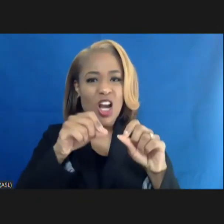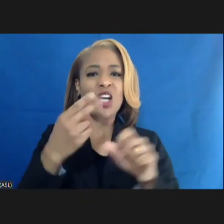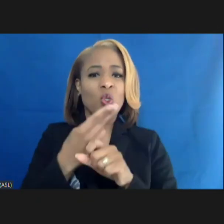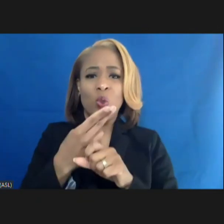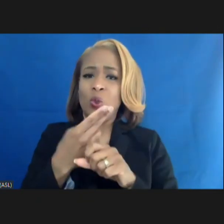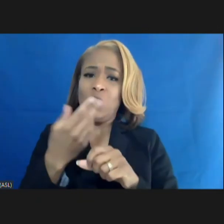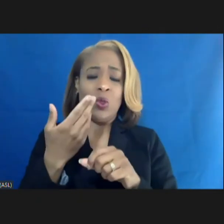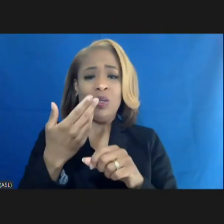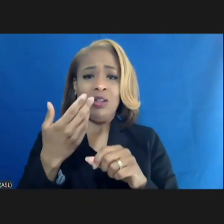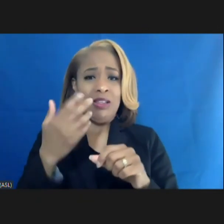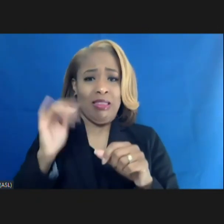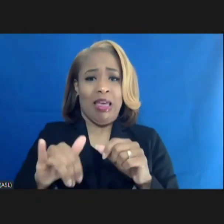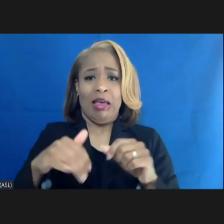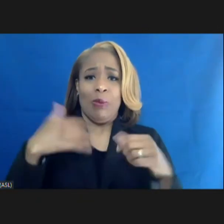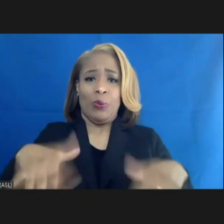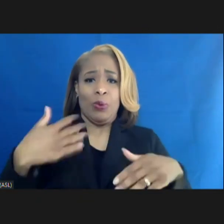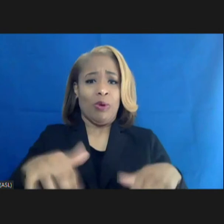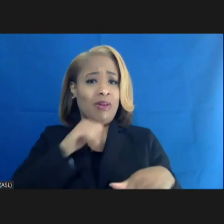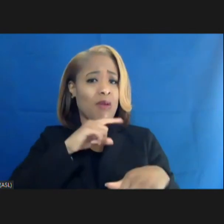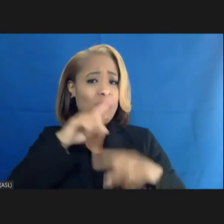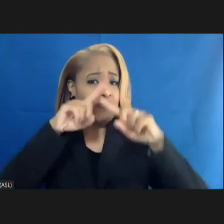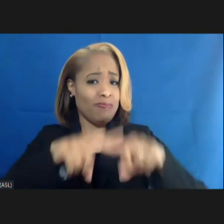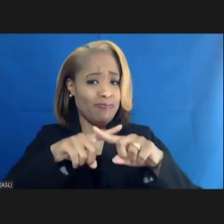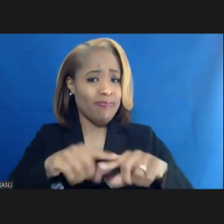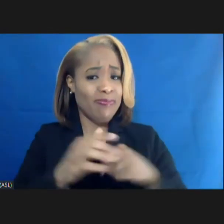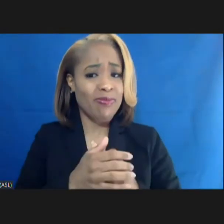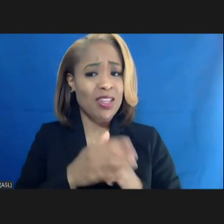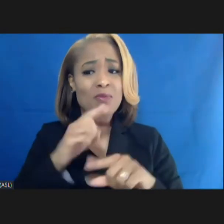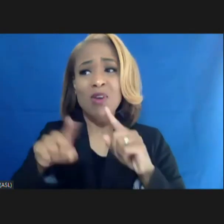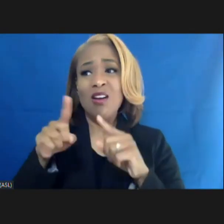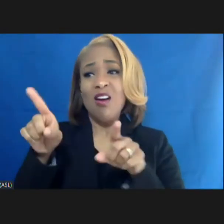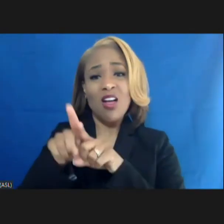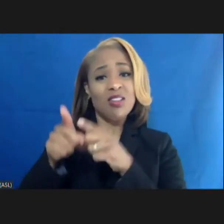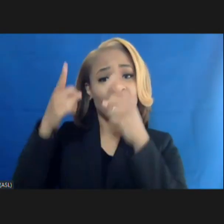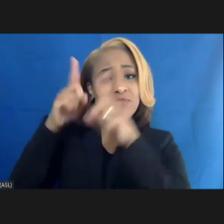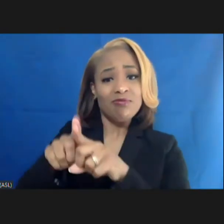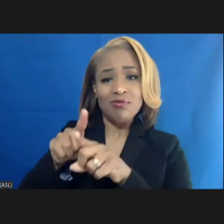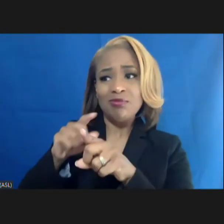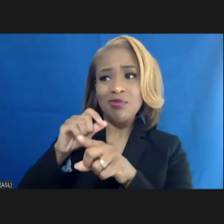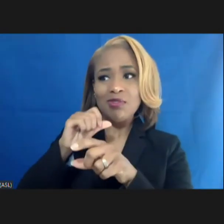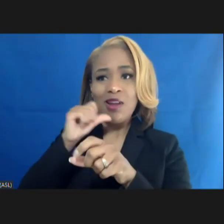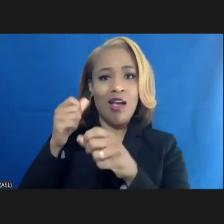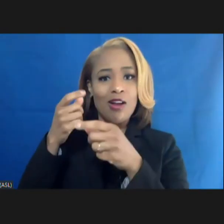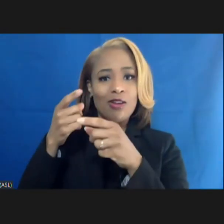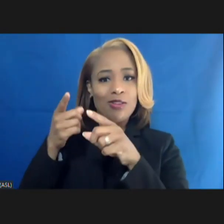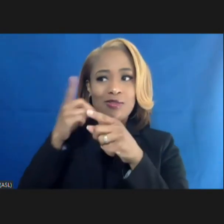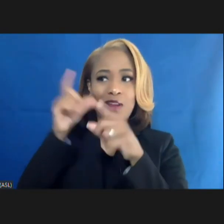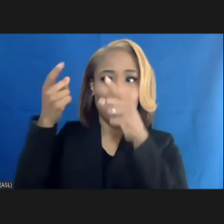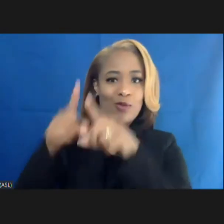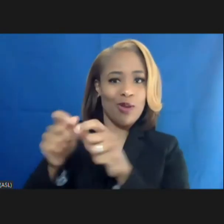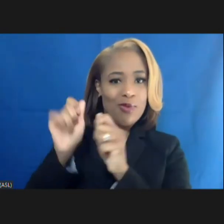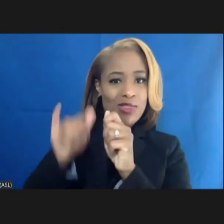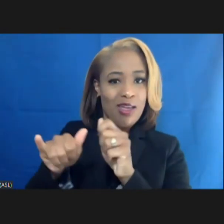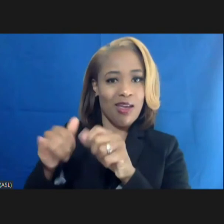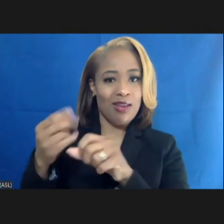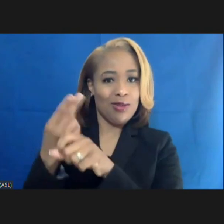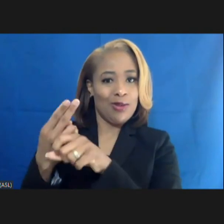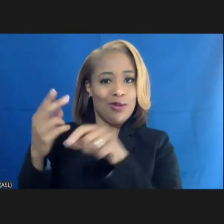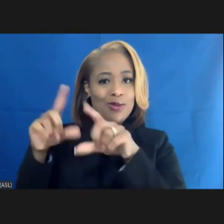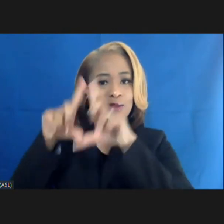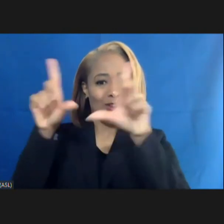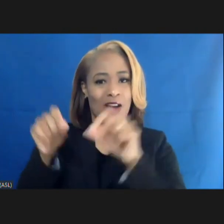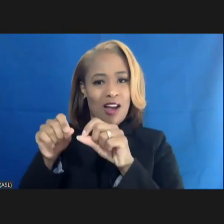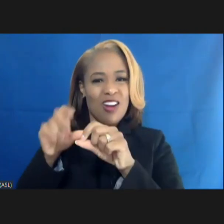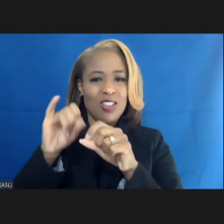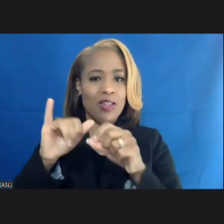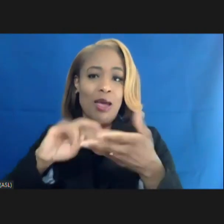unreliable, but also the Department of Defense has not agreed to allow the use of the common access card for voting purposes. So in other words, this bill is a lot of